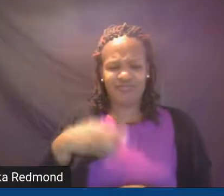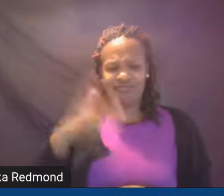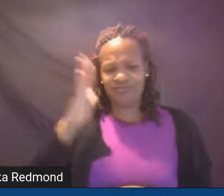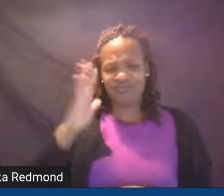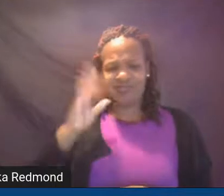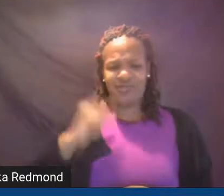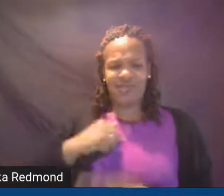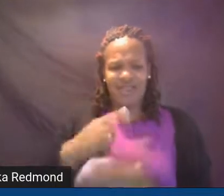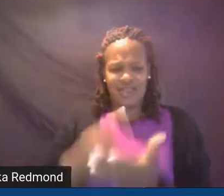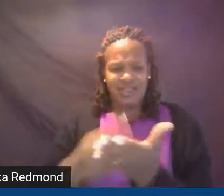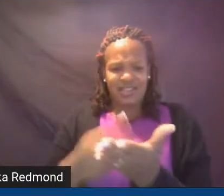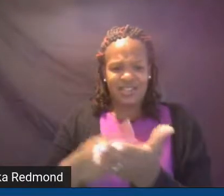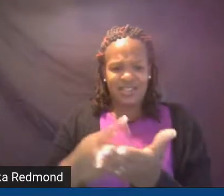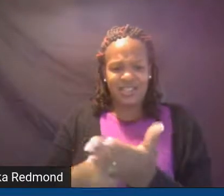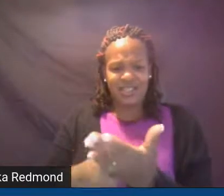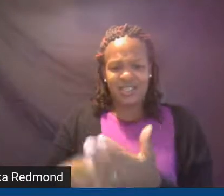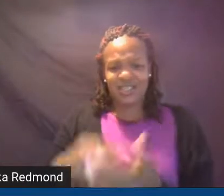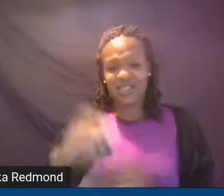buyers was